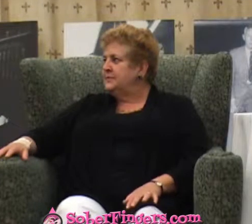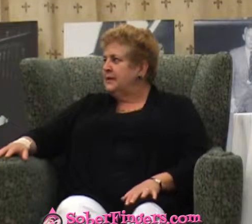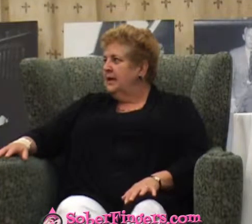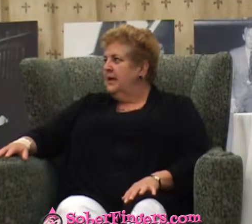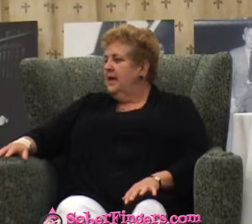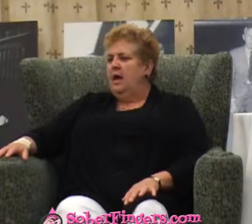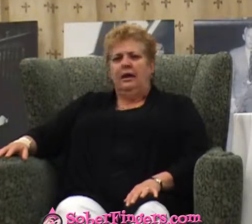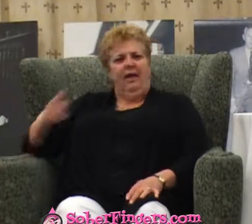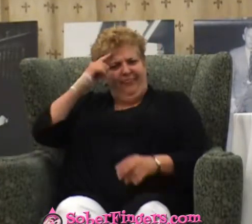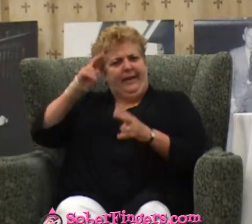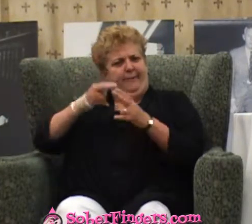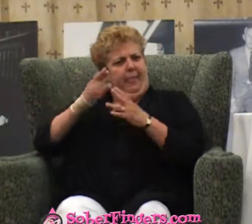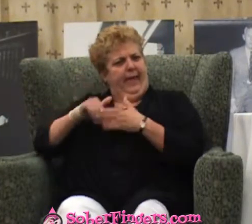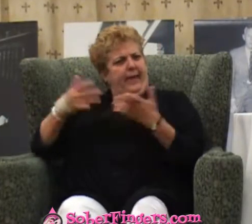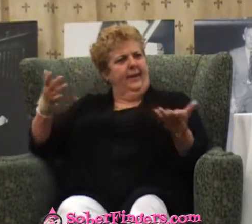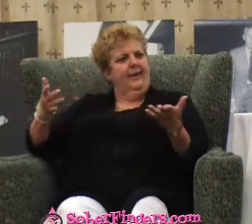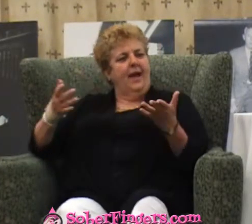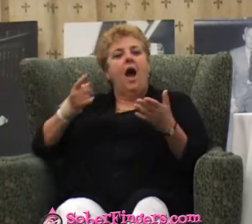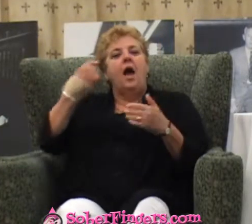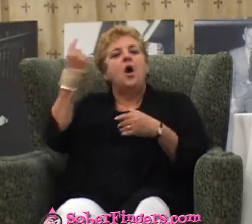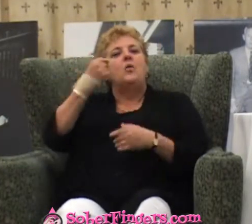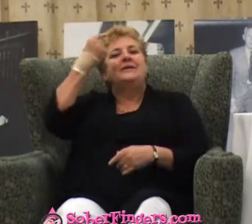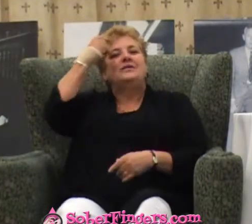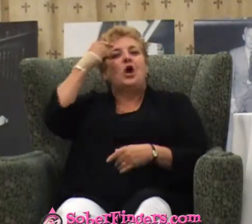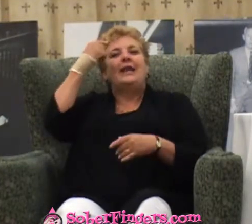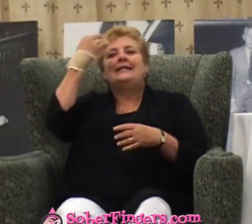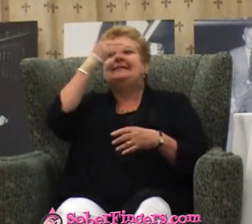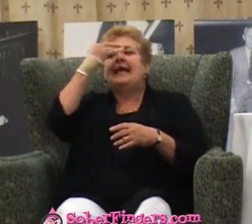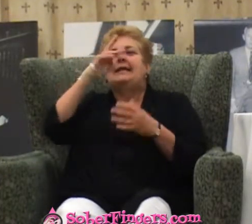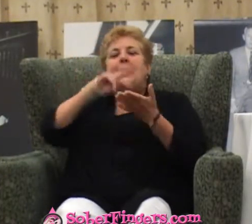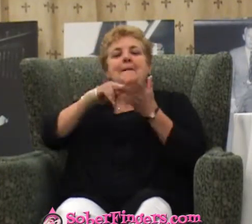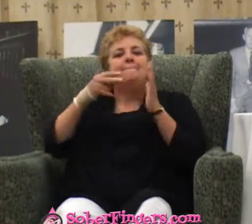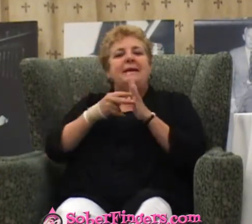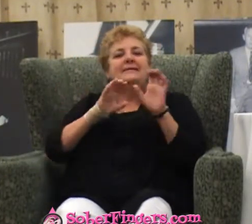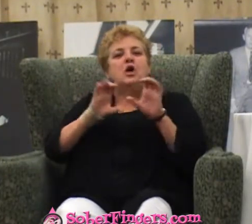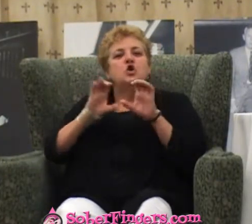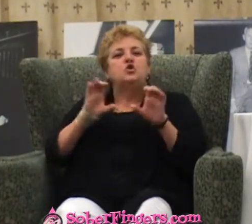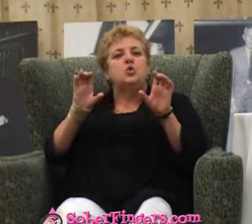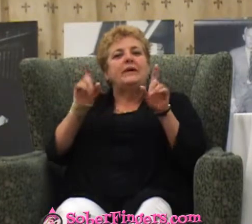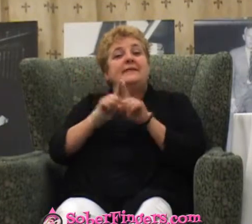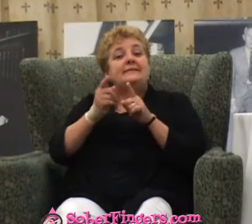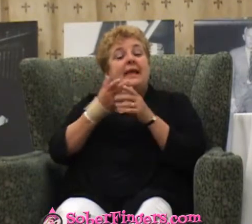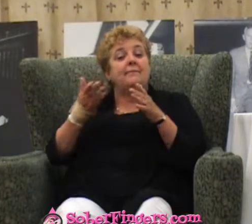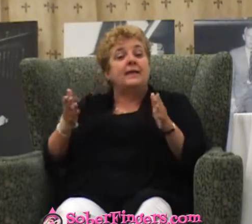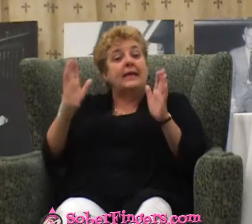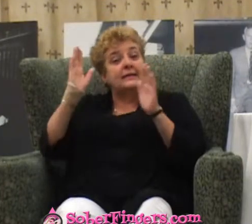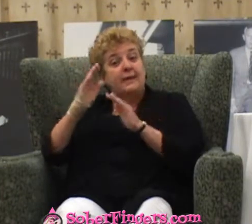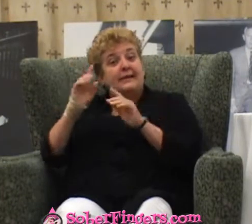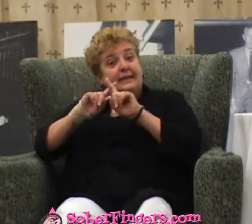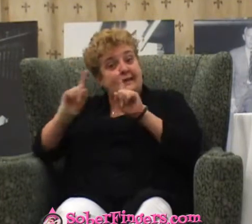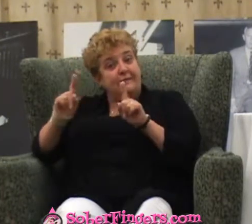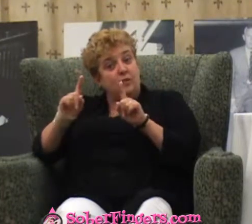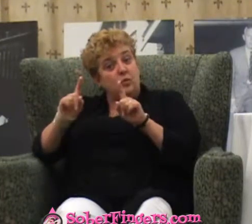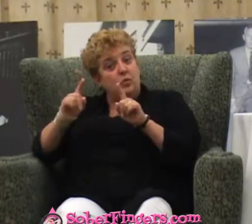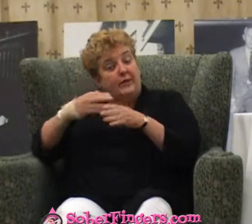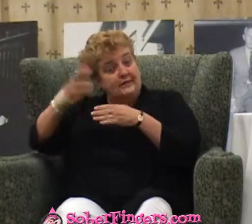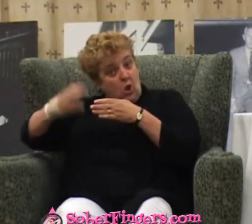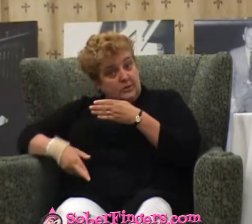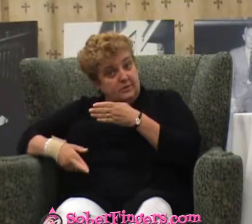Think about it. I always thought insanity was doing the same thing and expecting different results. Isn't that what you hear in AA? That's not the